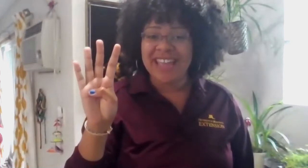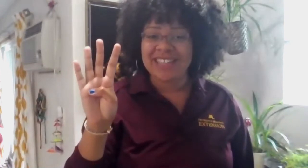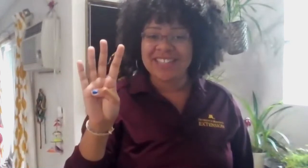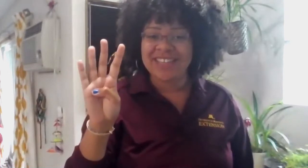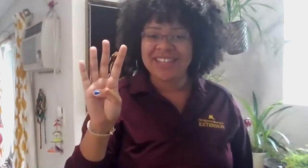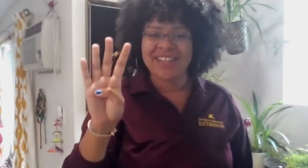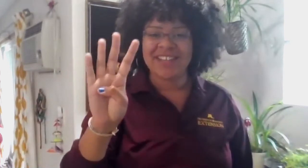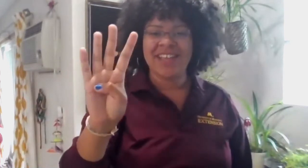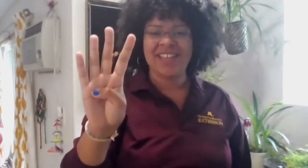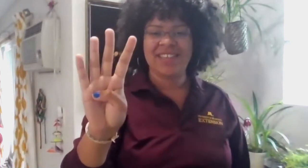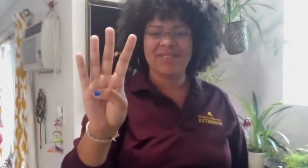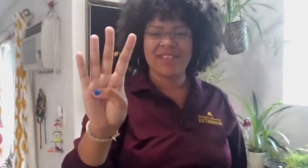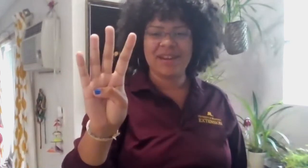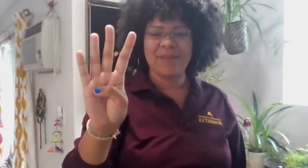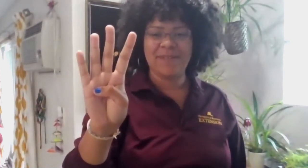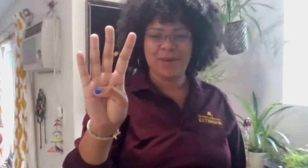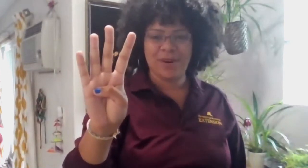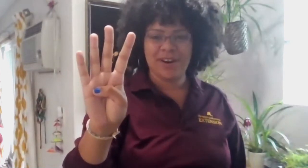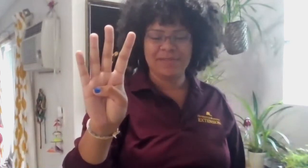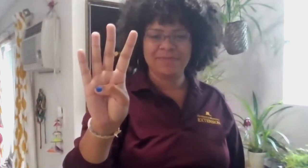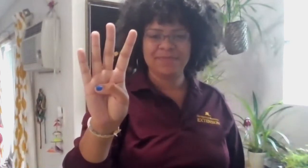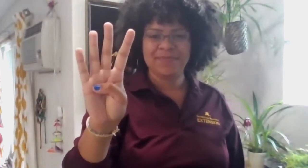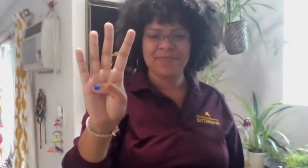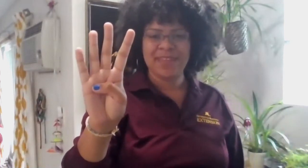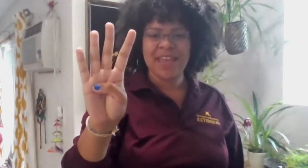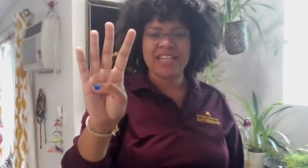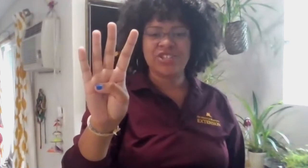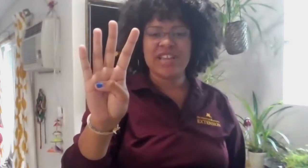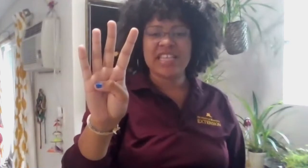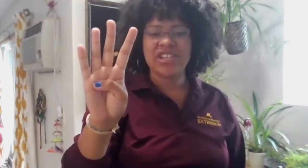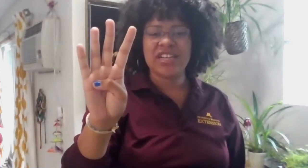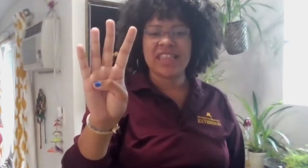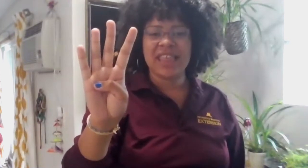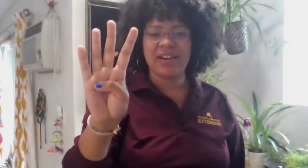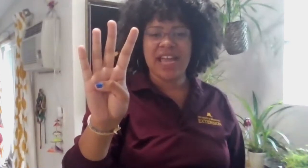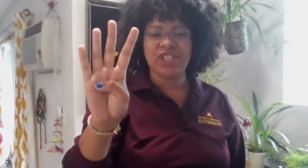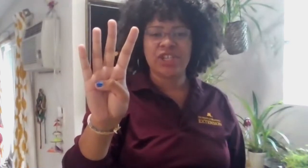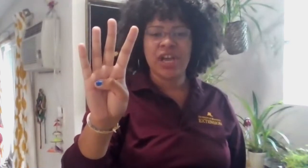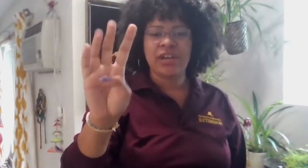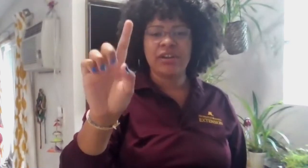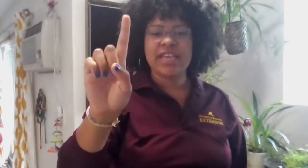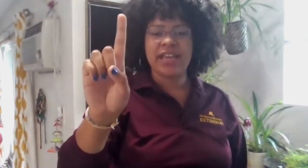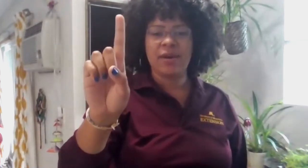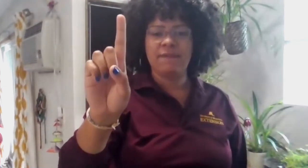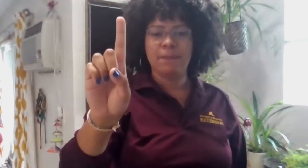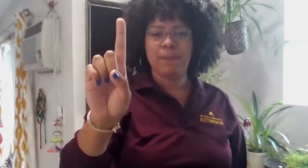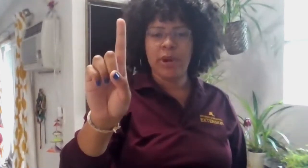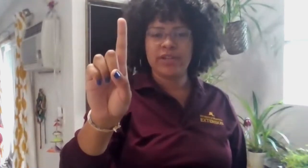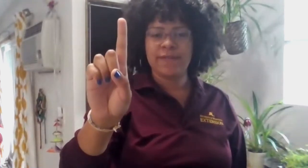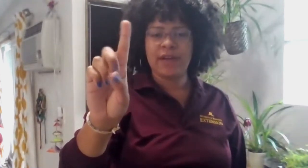H. This was the number 4. And to transition into the letter H, you're going to take your pointer finger